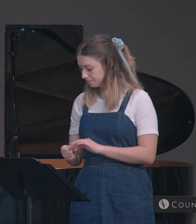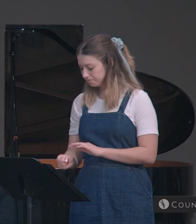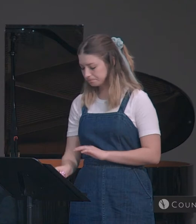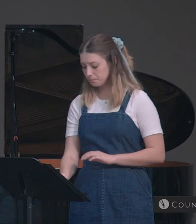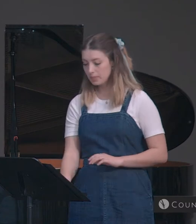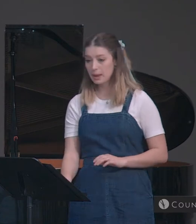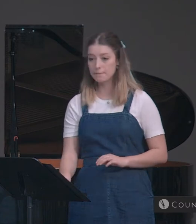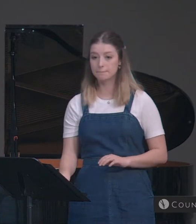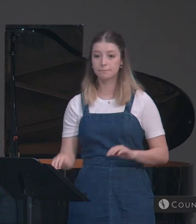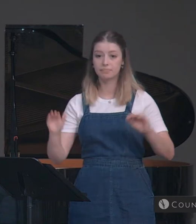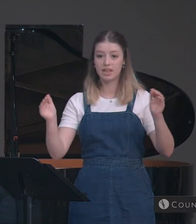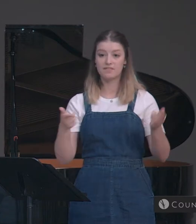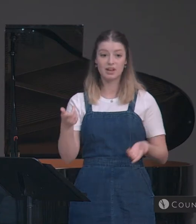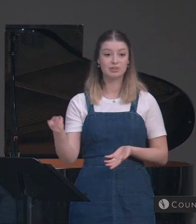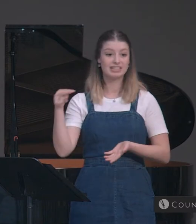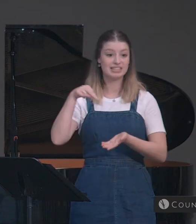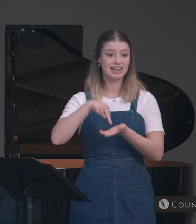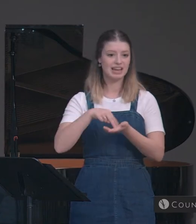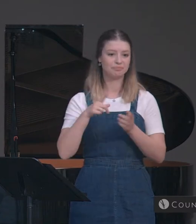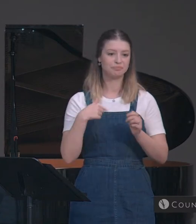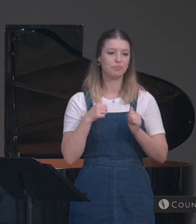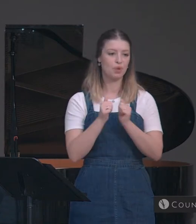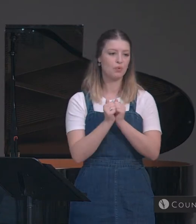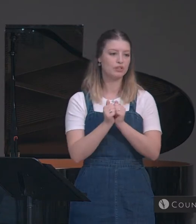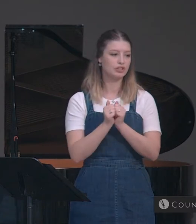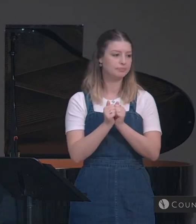going to invite you to stand as we continue worshiping this morning.